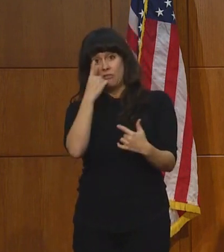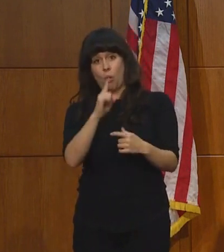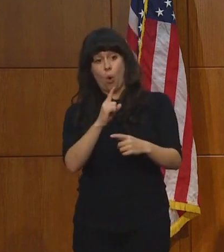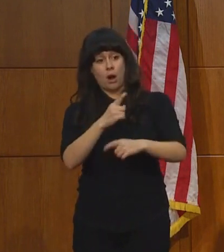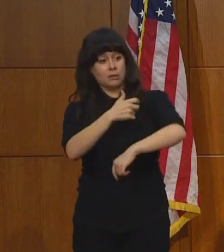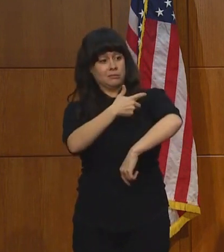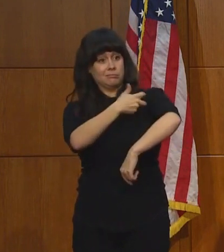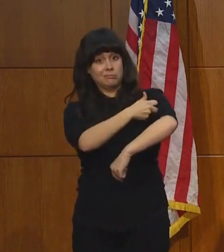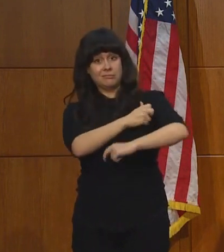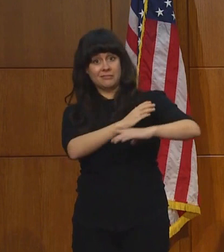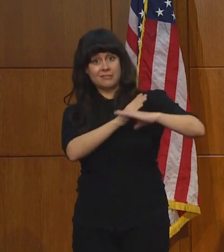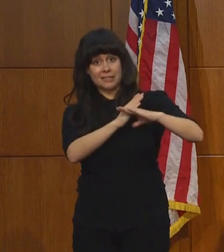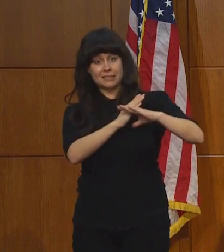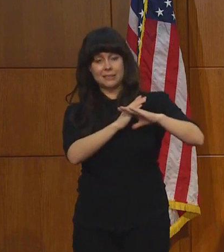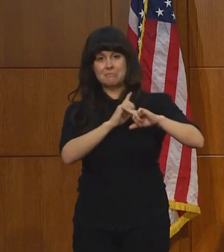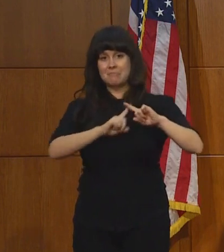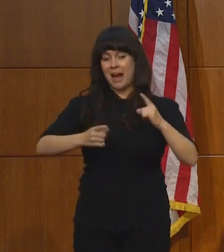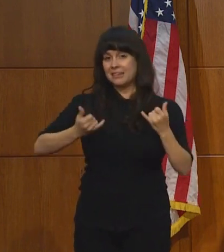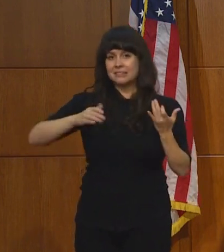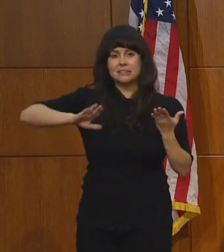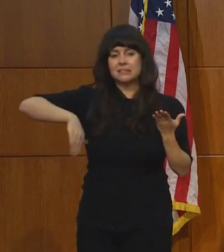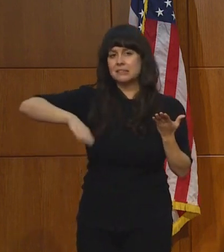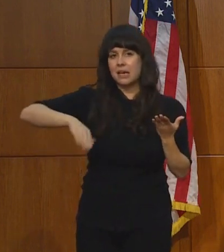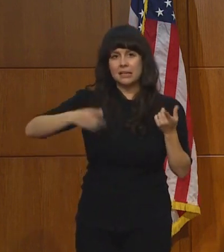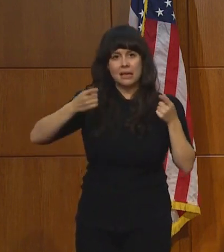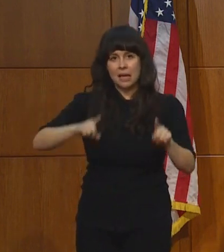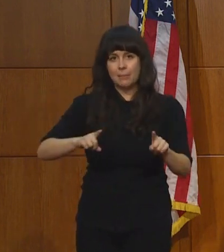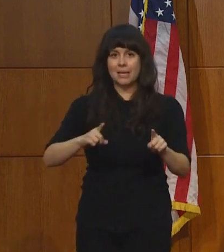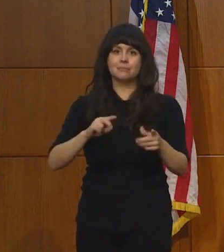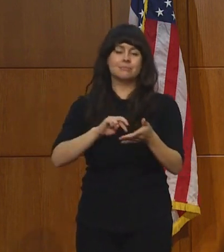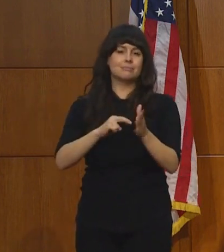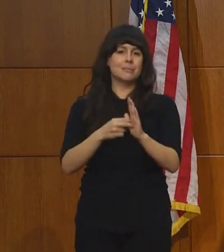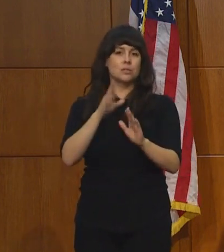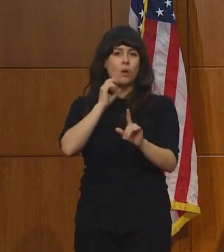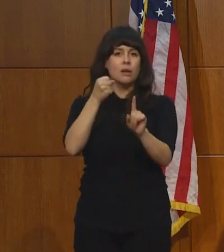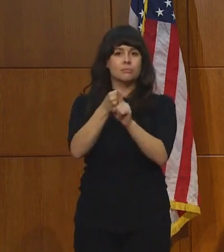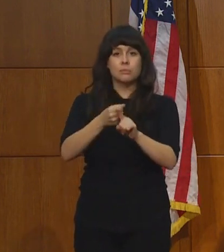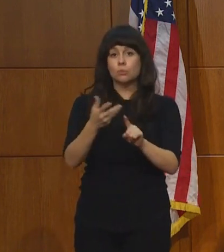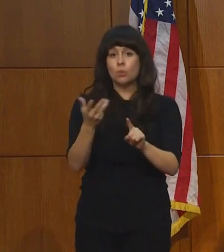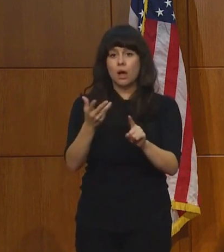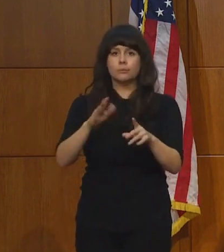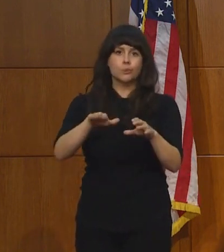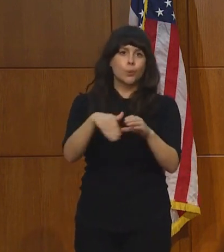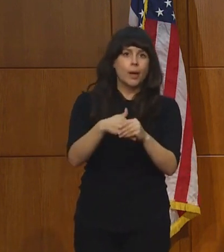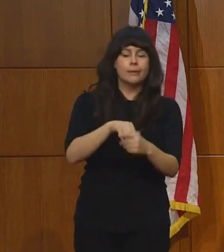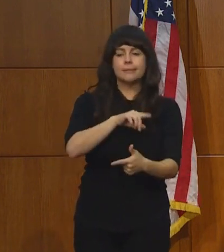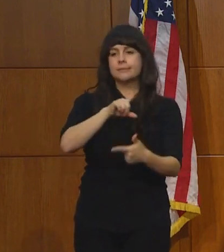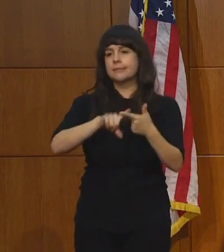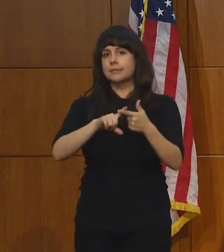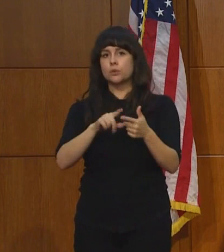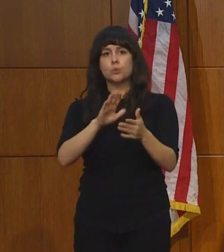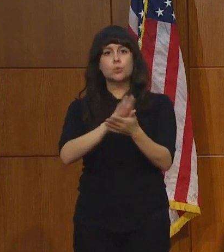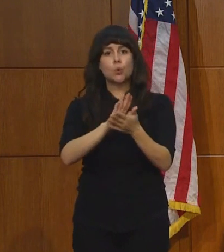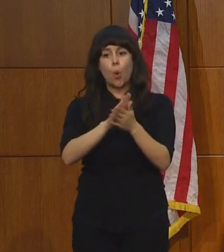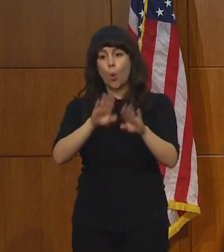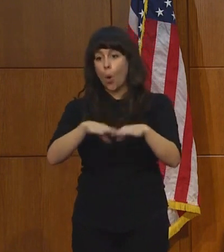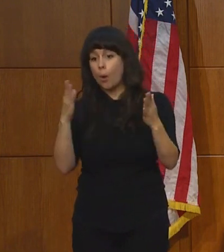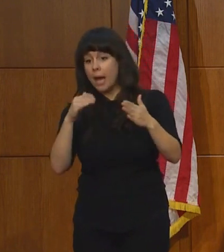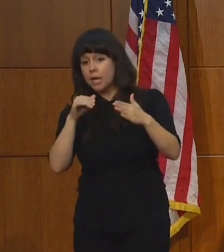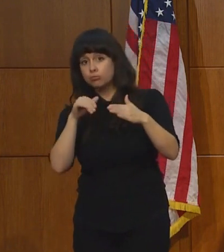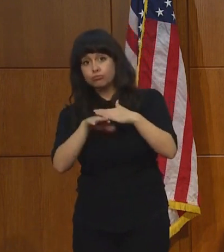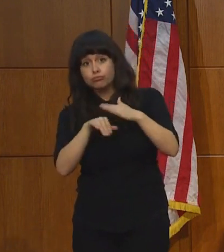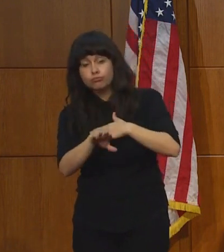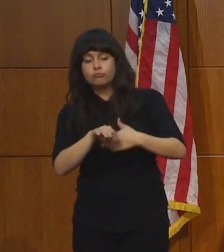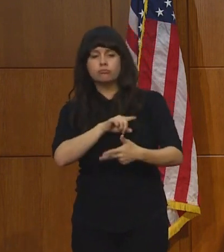impact everything that we plan: weddings, school openings, the November election. We are in